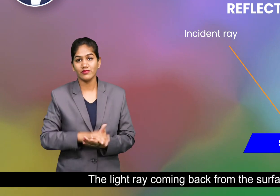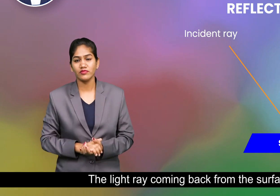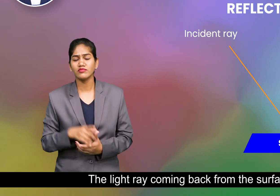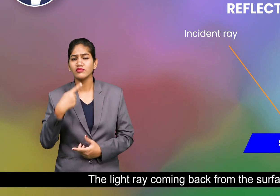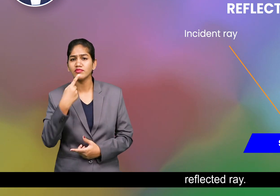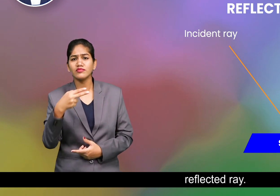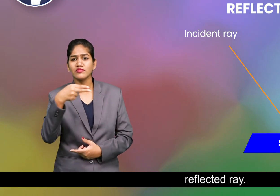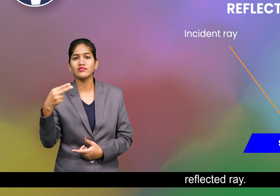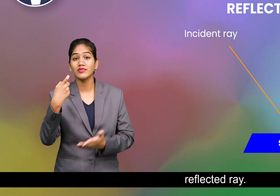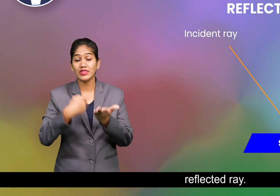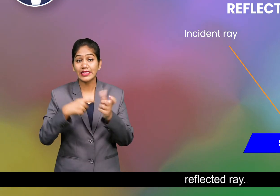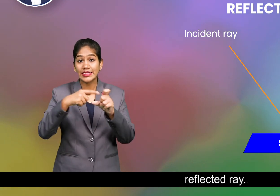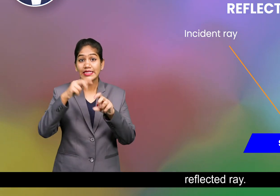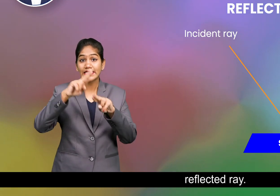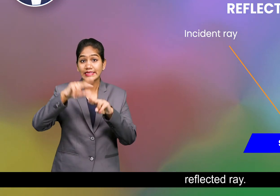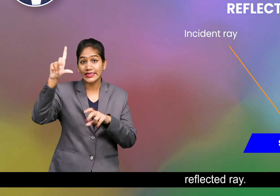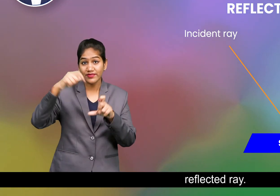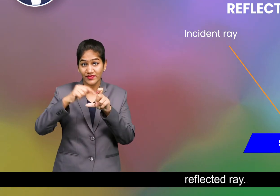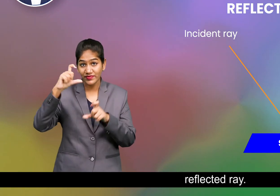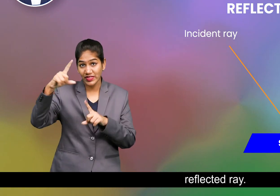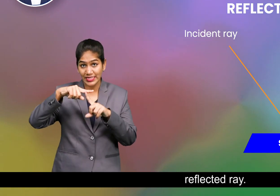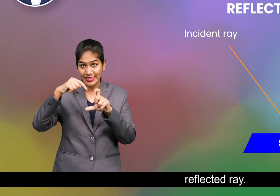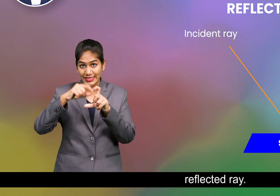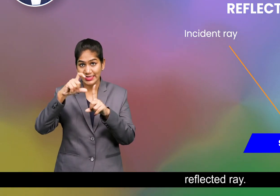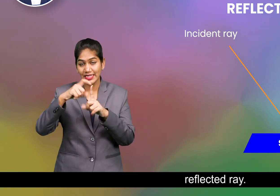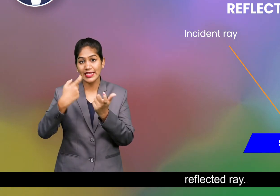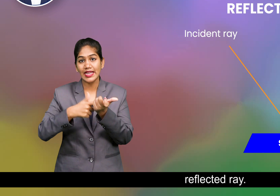is called a reflected ray.